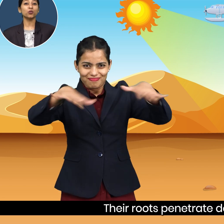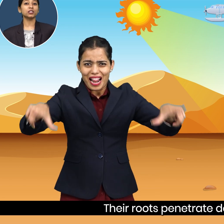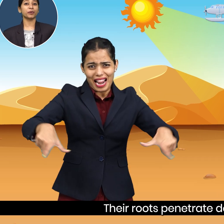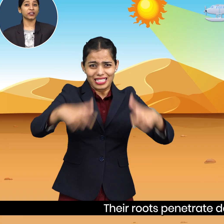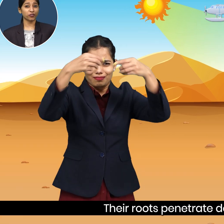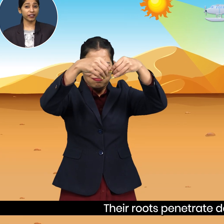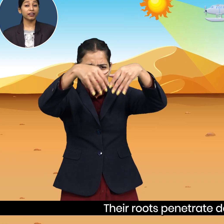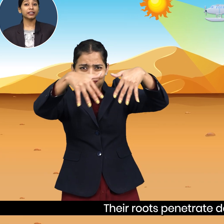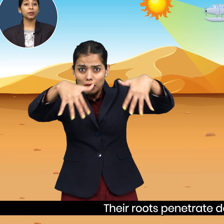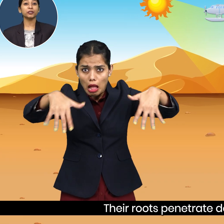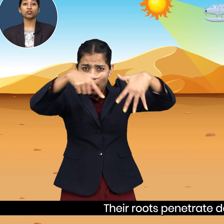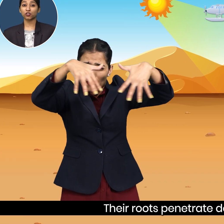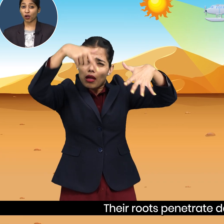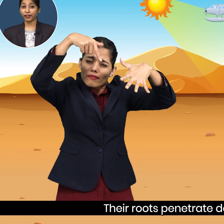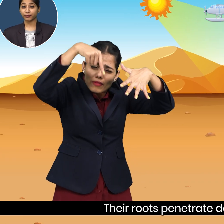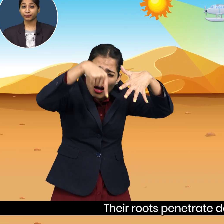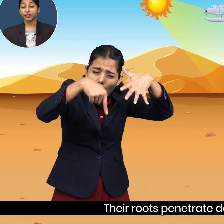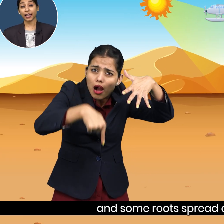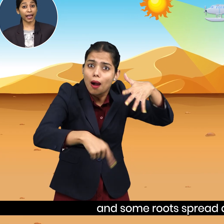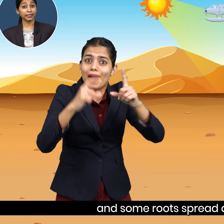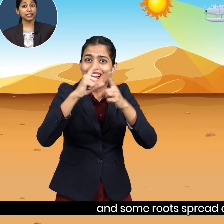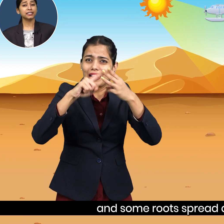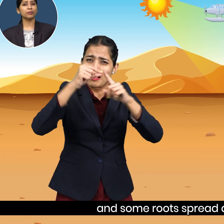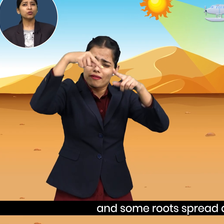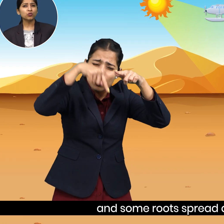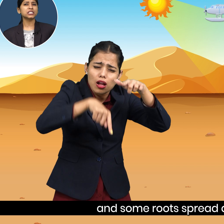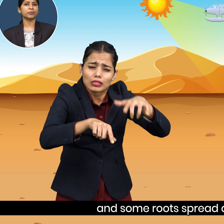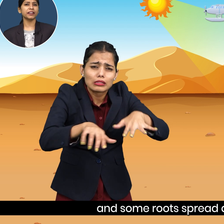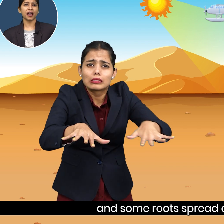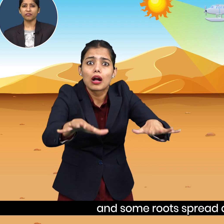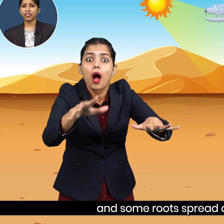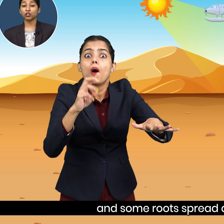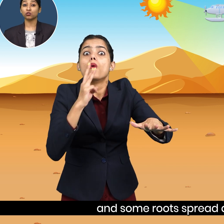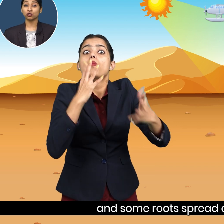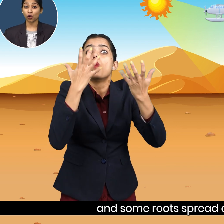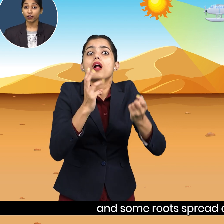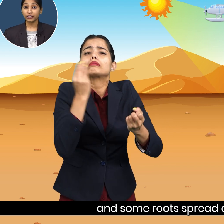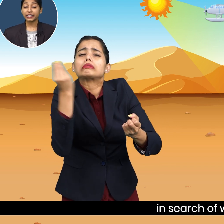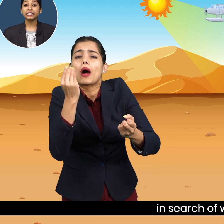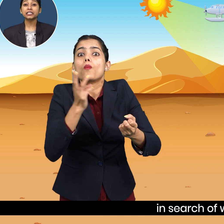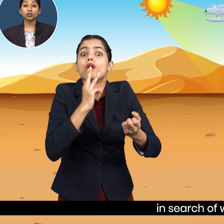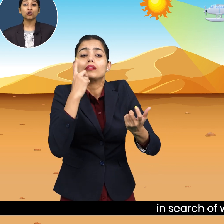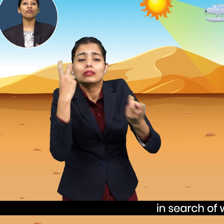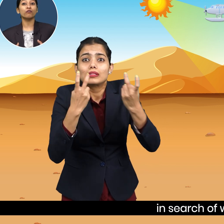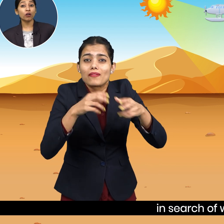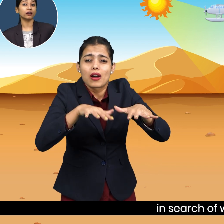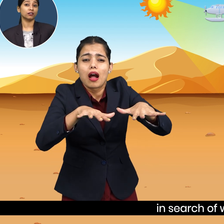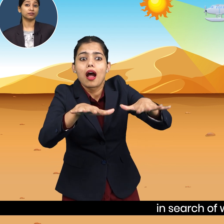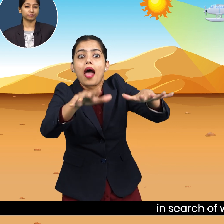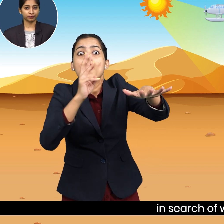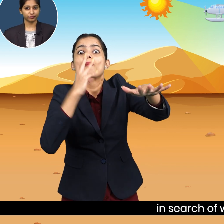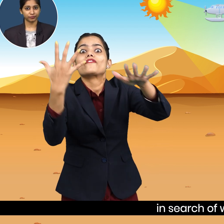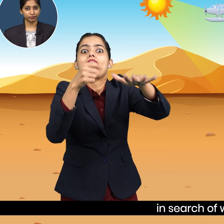Their roots penetrate deep into the soil and some roots spread away into the soil in search of